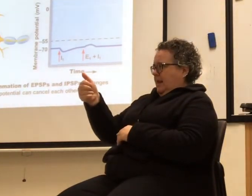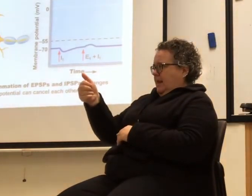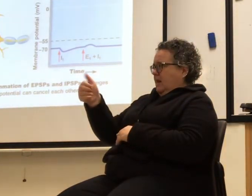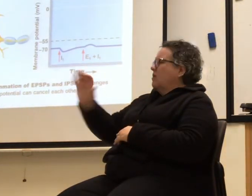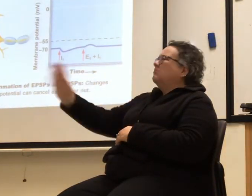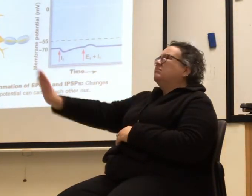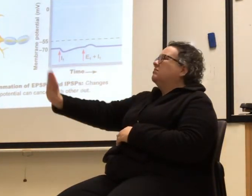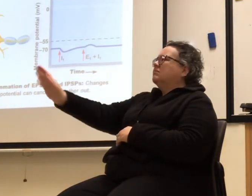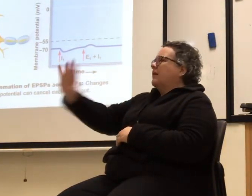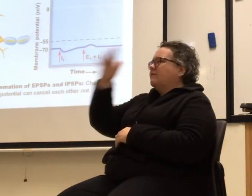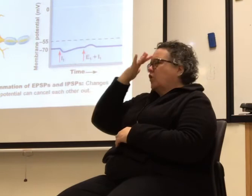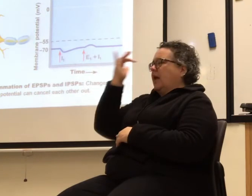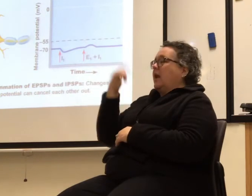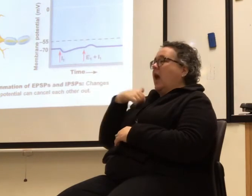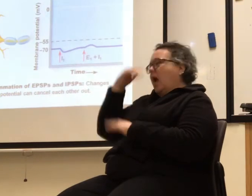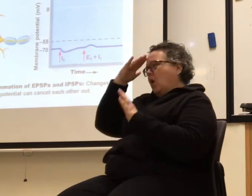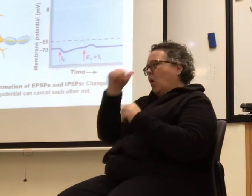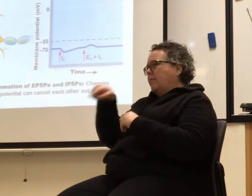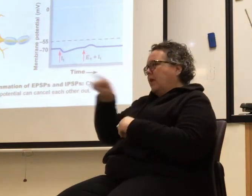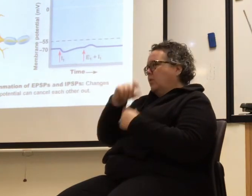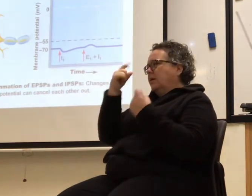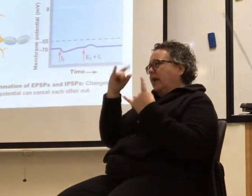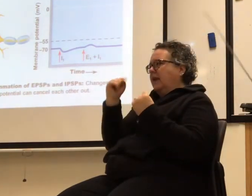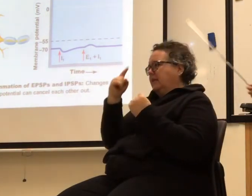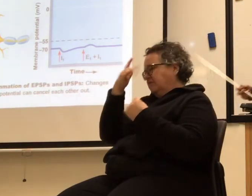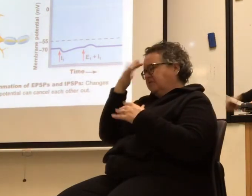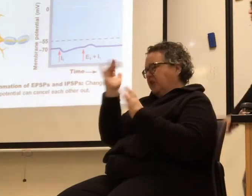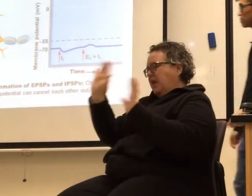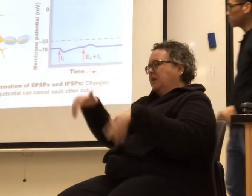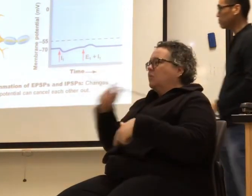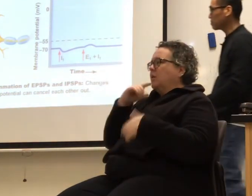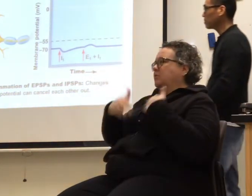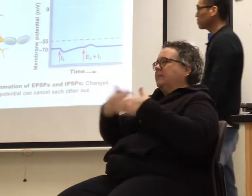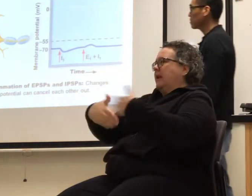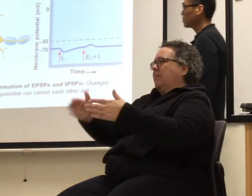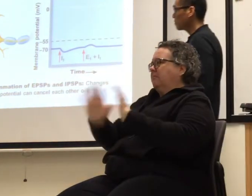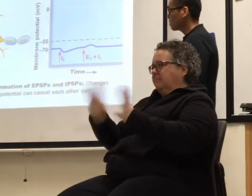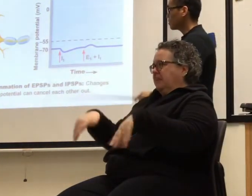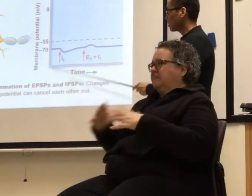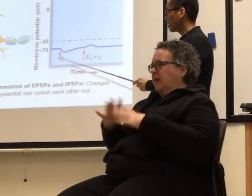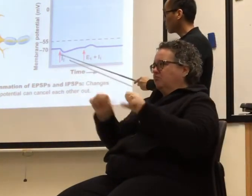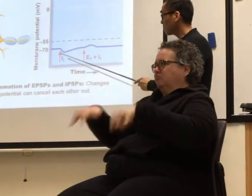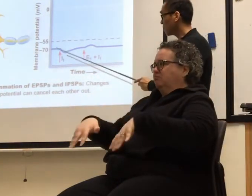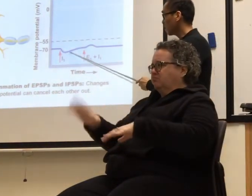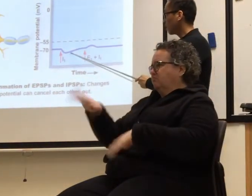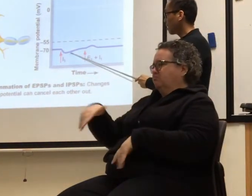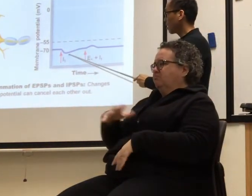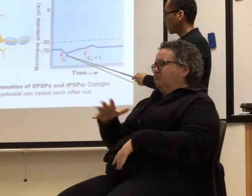Never mind. I think you get. I hope you get it. Yeah. Let's just speed it up.